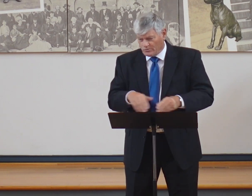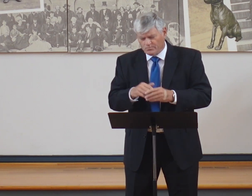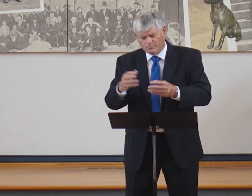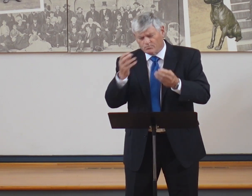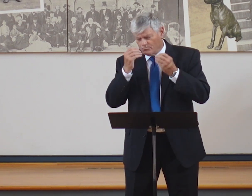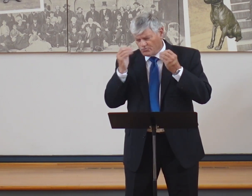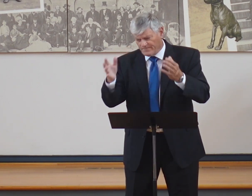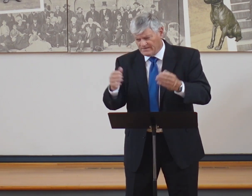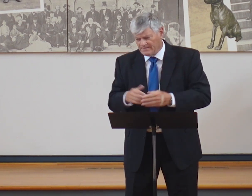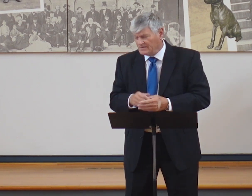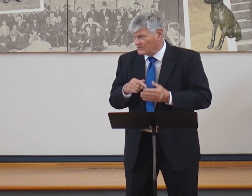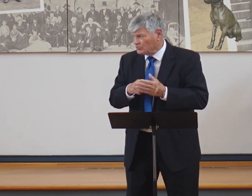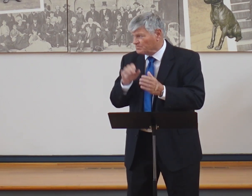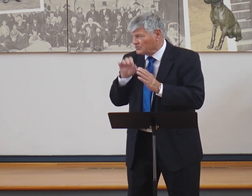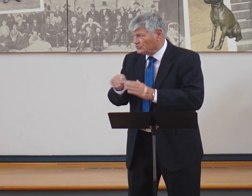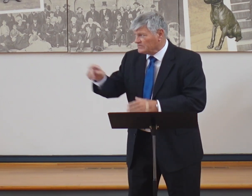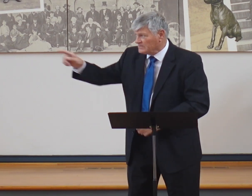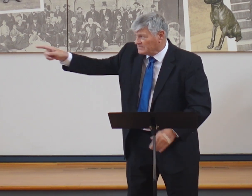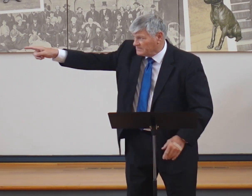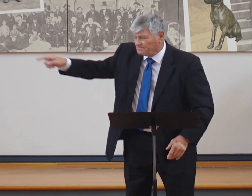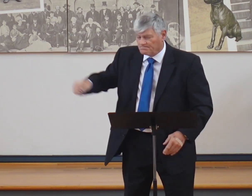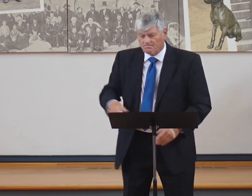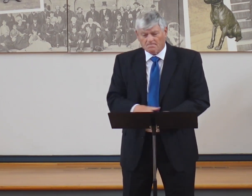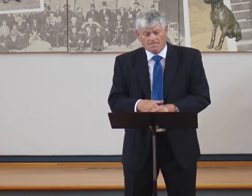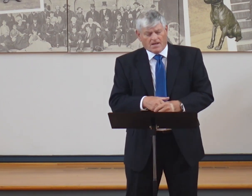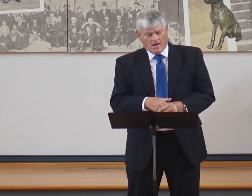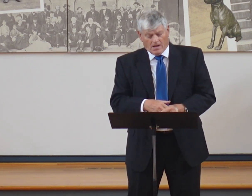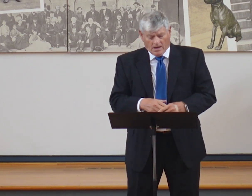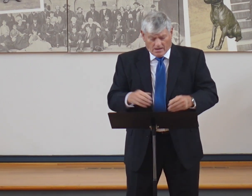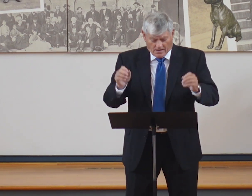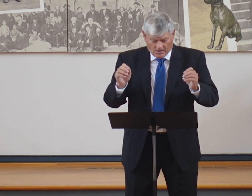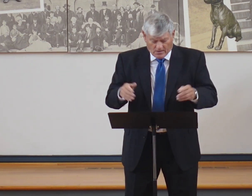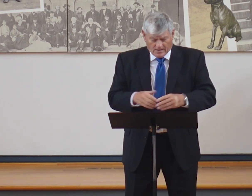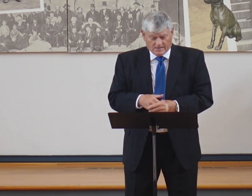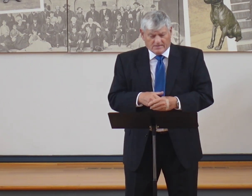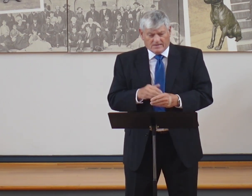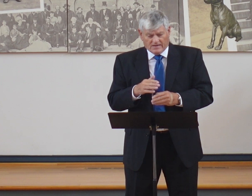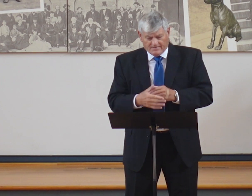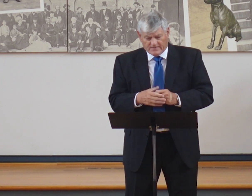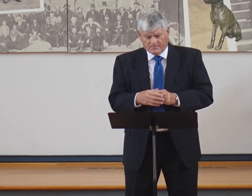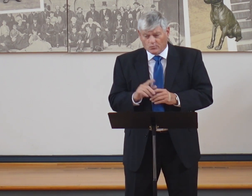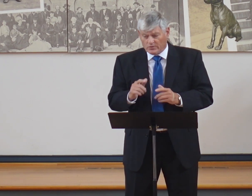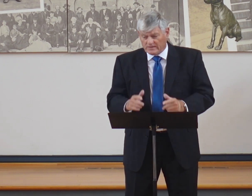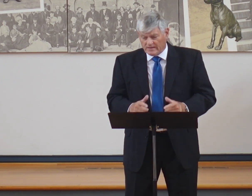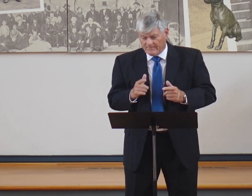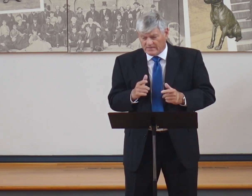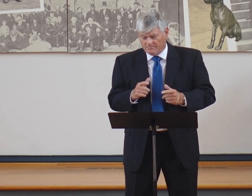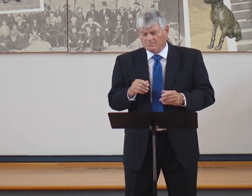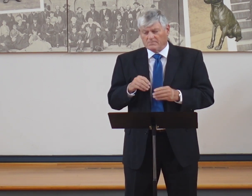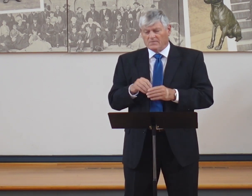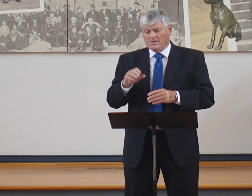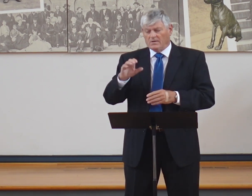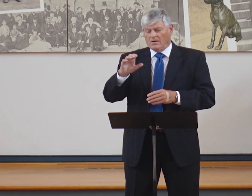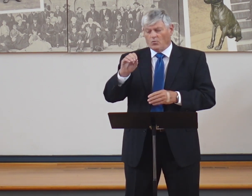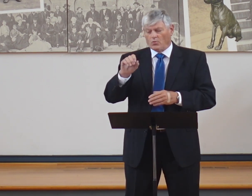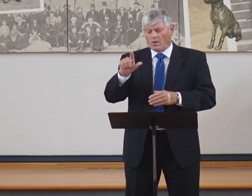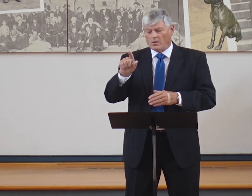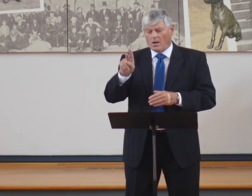okay. The wedding was beautiful, and there's some pictures being shown here on the loop. So, they lived in